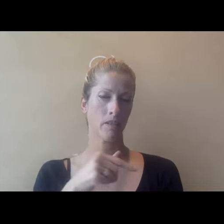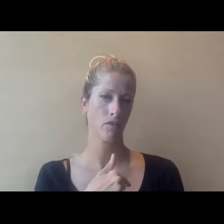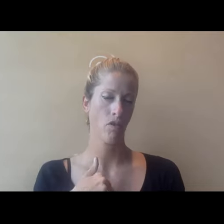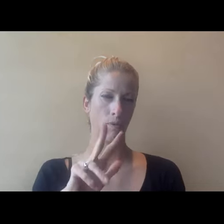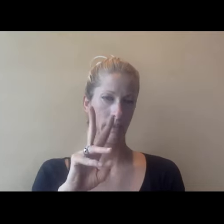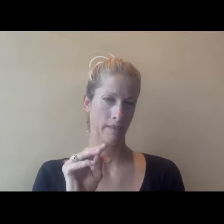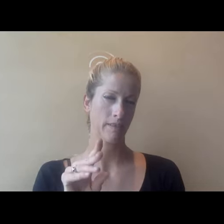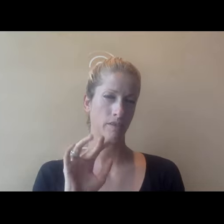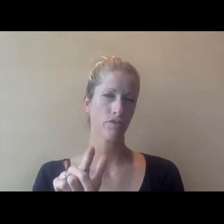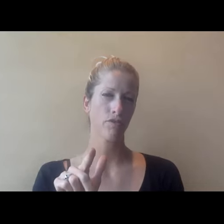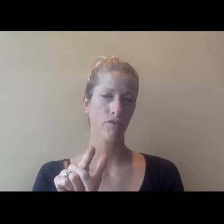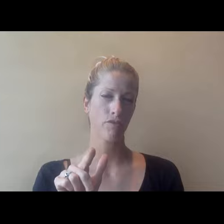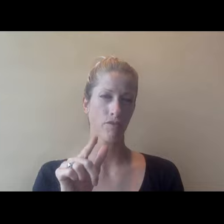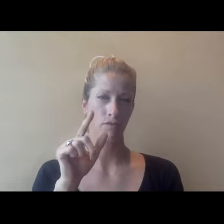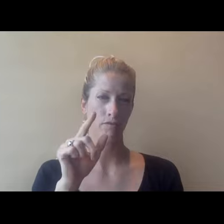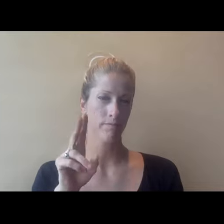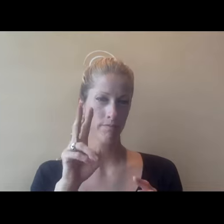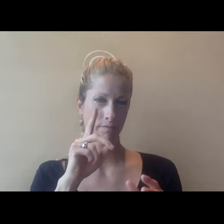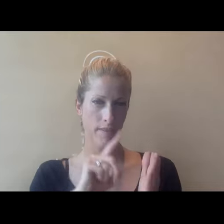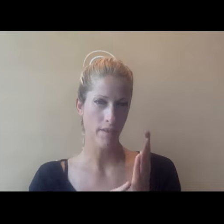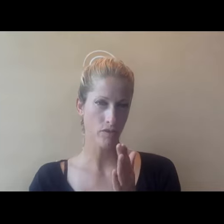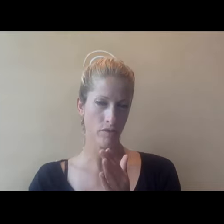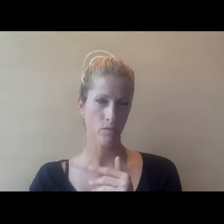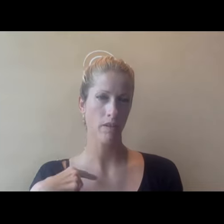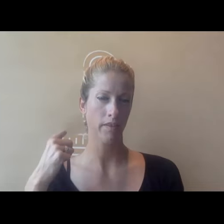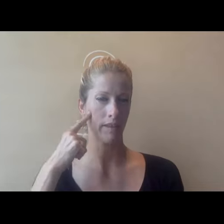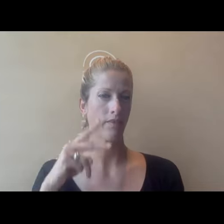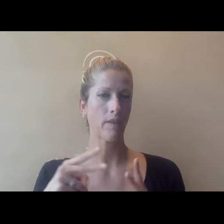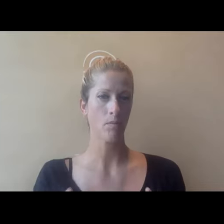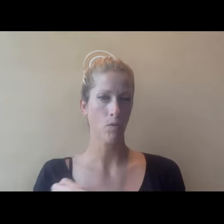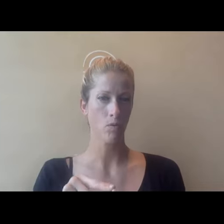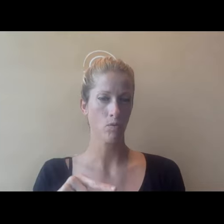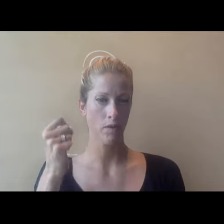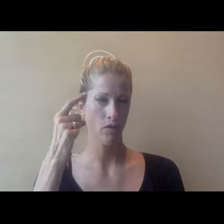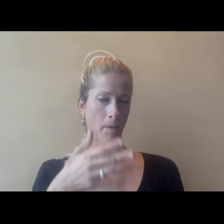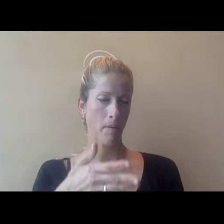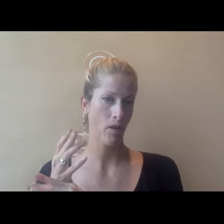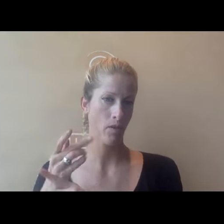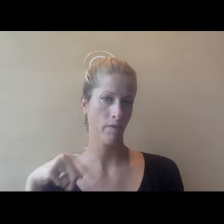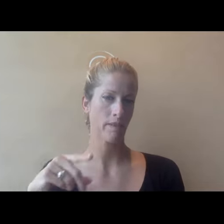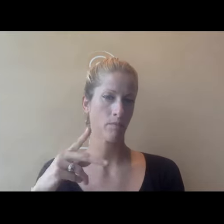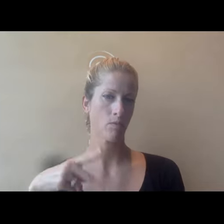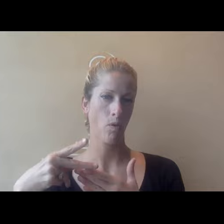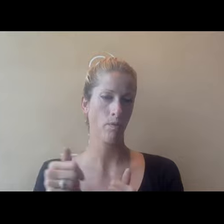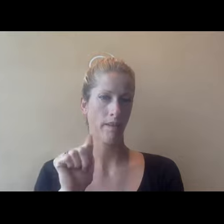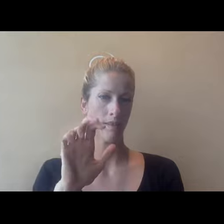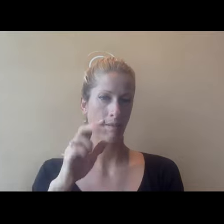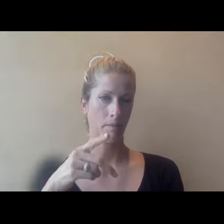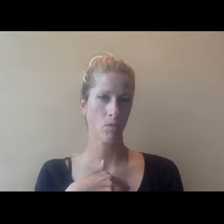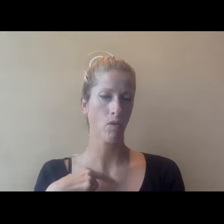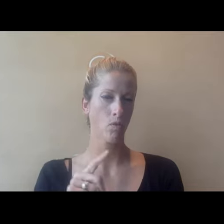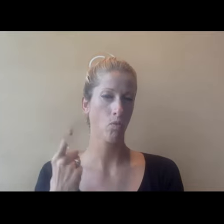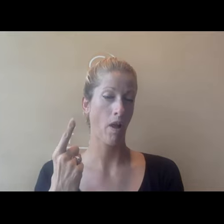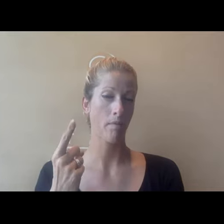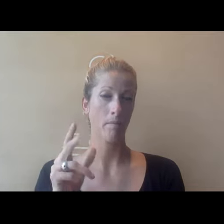digital navigation program. I think it's also important to understand the barriers that come with certain programs like the ACP. One major issue that I've